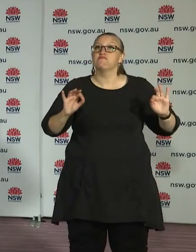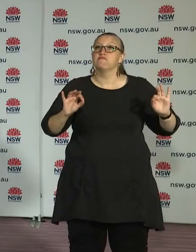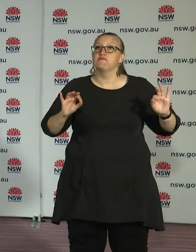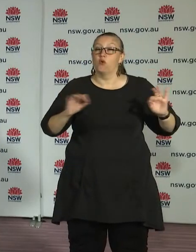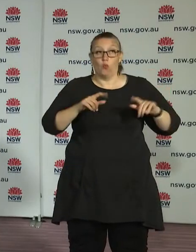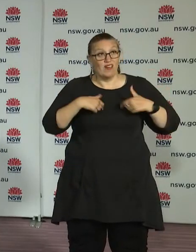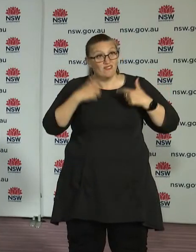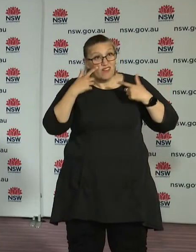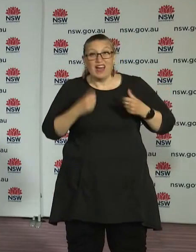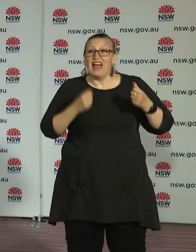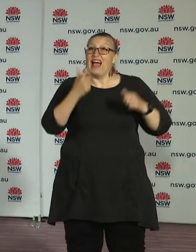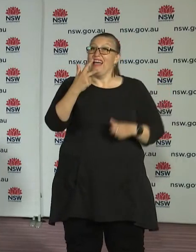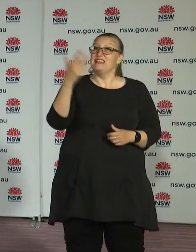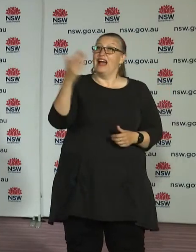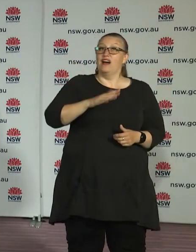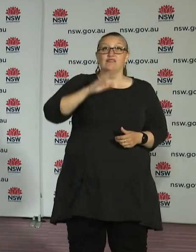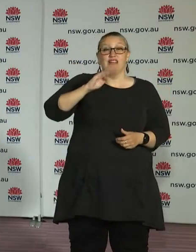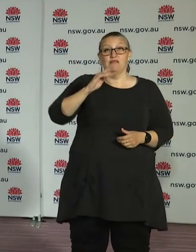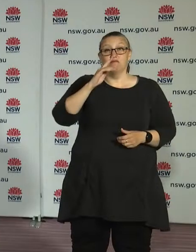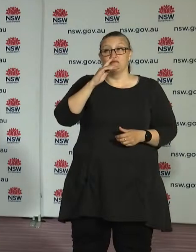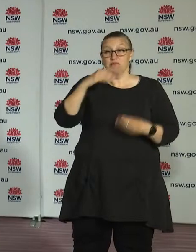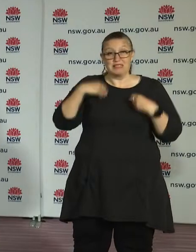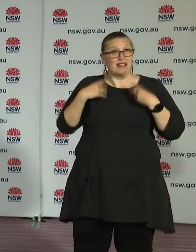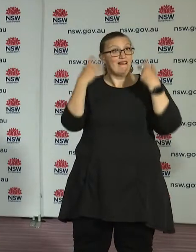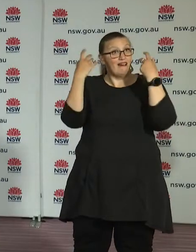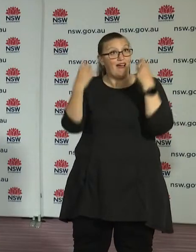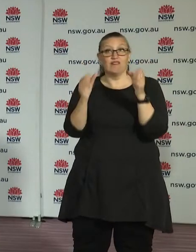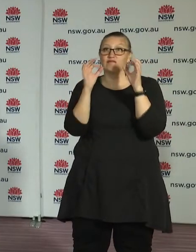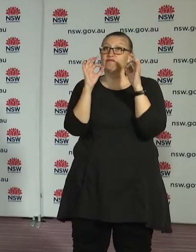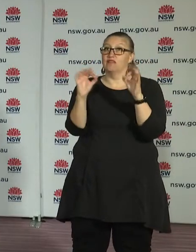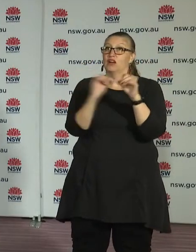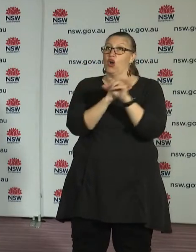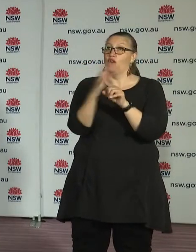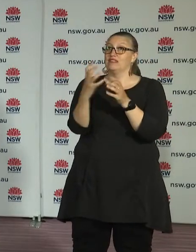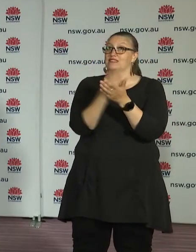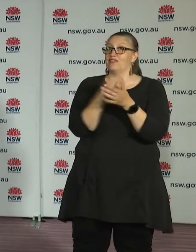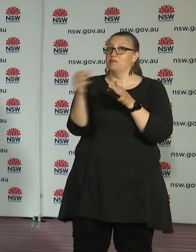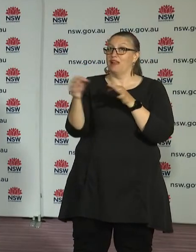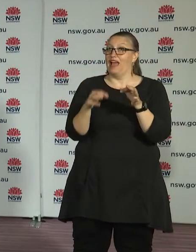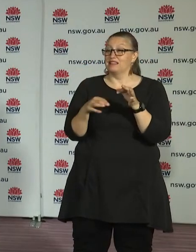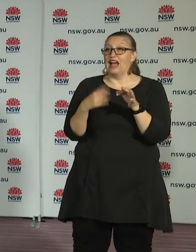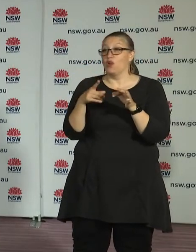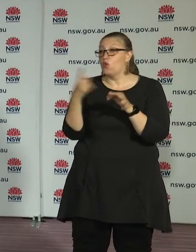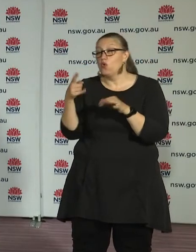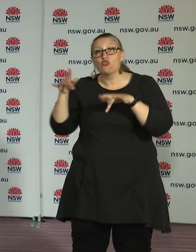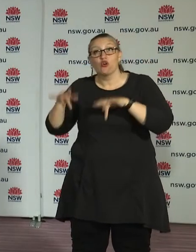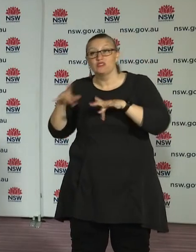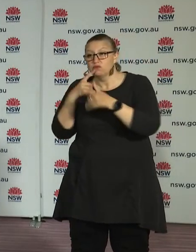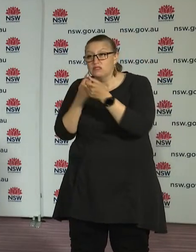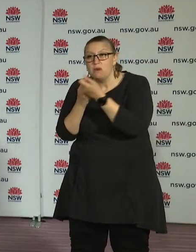them completely done. So this is about working together to make sure that businesses and individuals support one another. All of